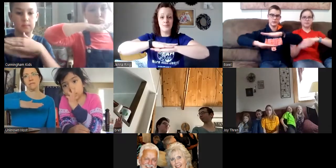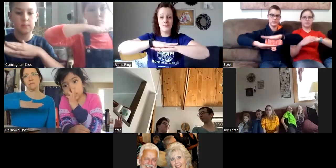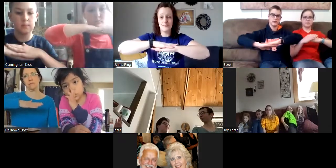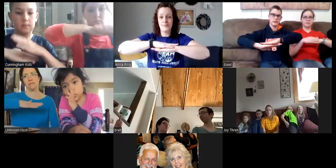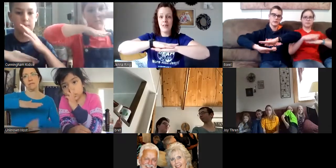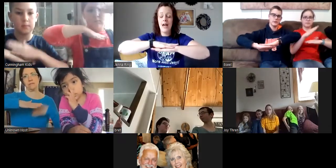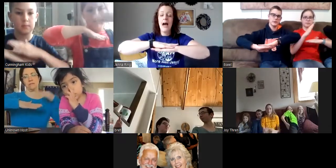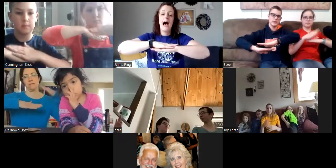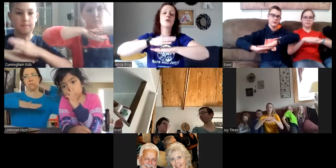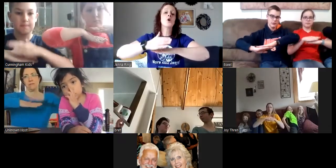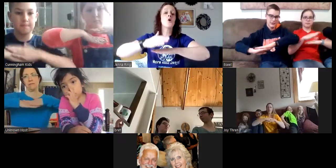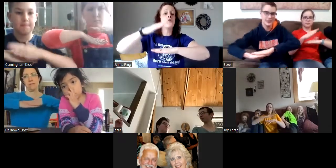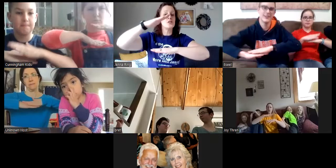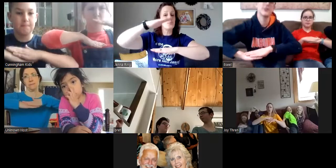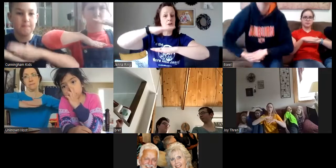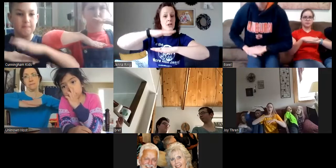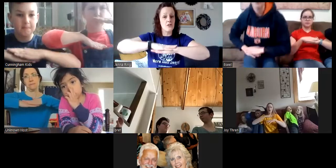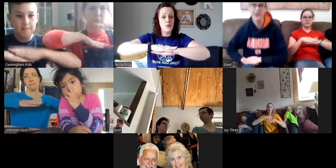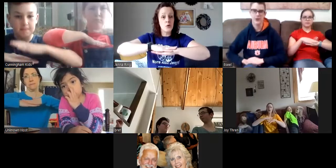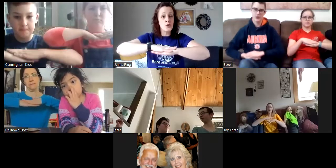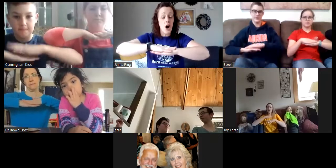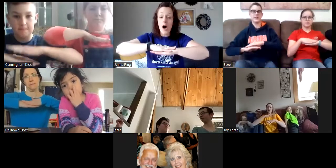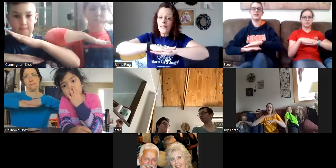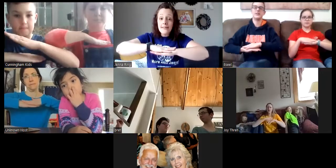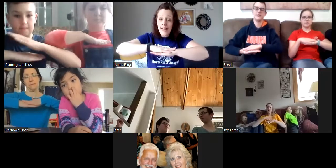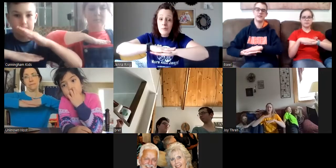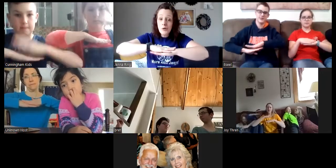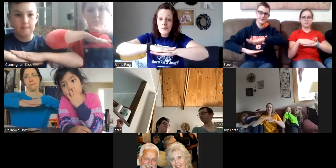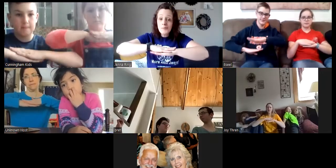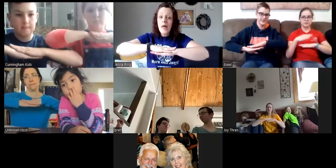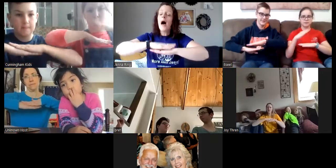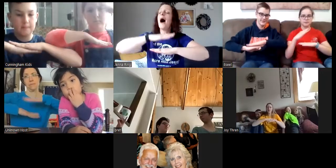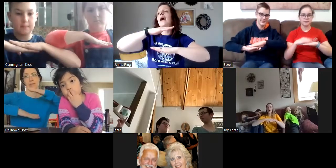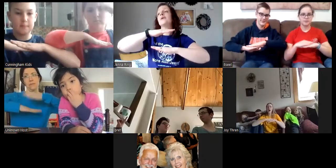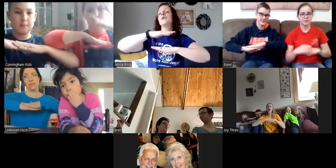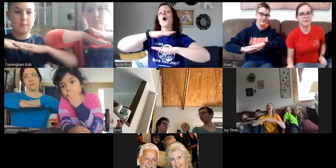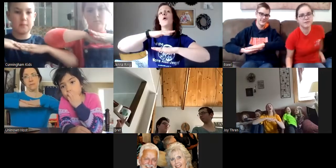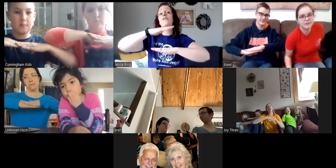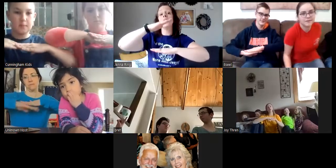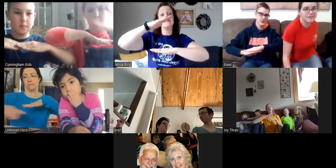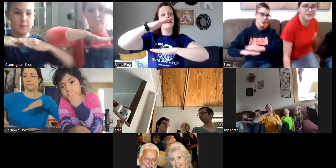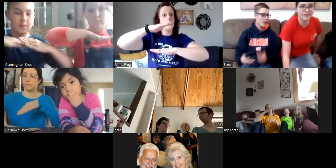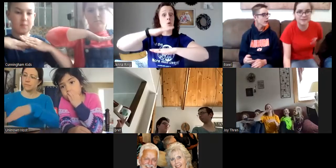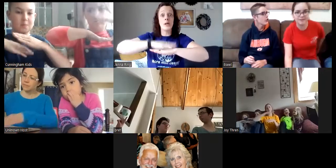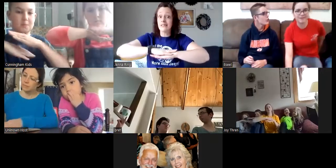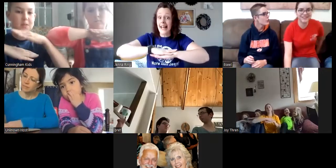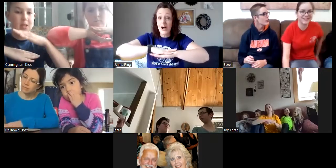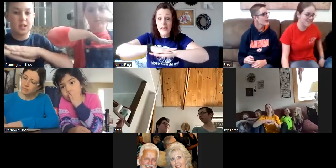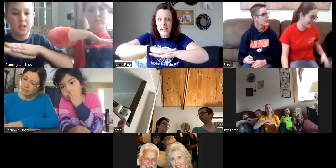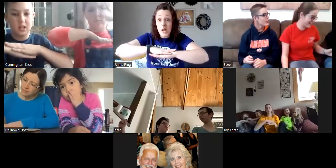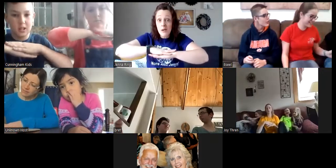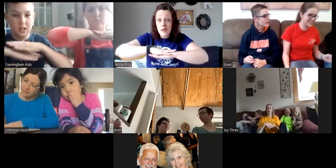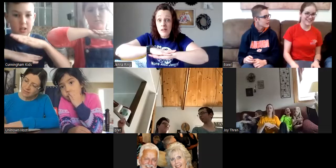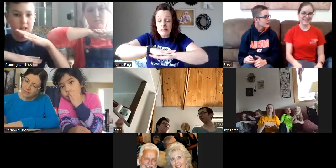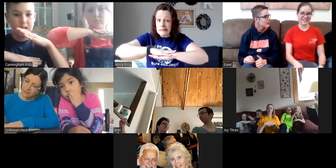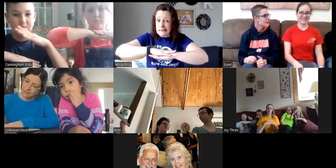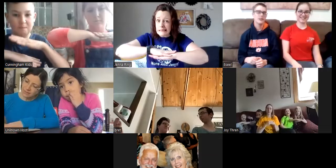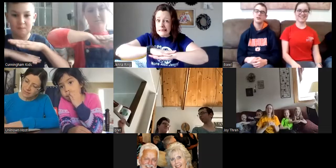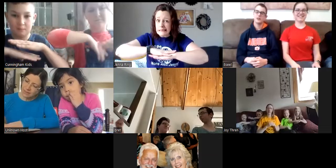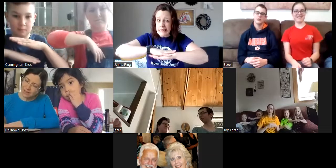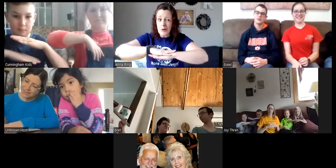table. I don't know if it's putting the food on the table. I don't know if it's that I'm going to lay on the